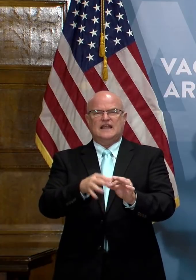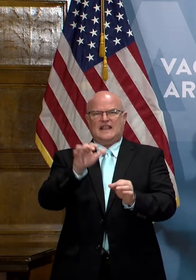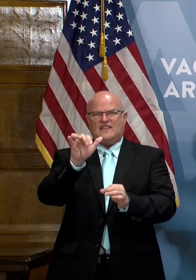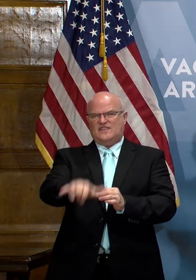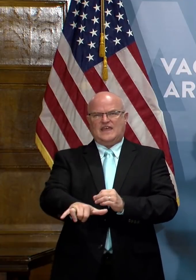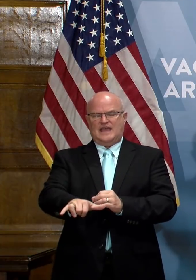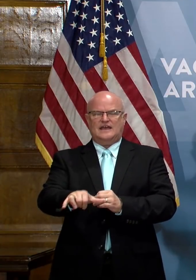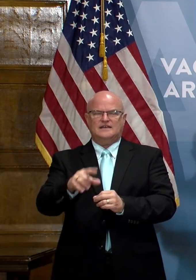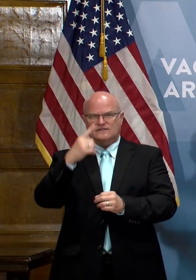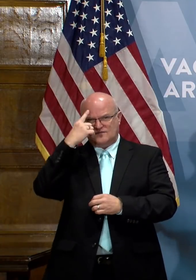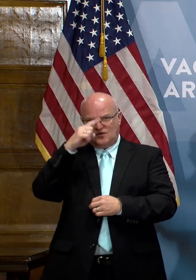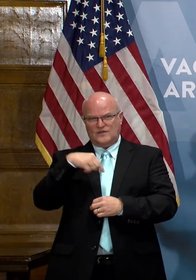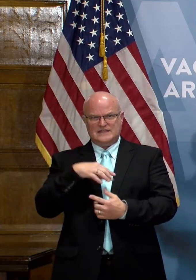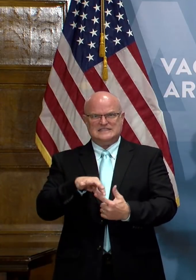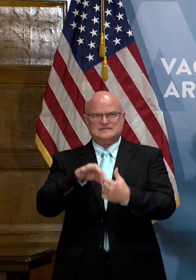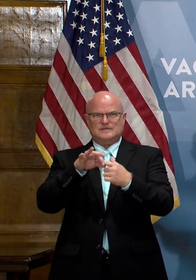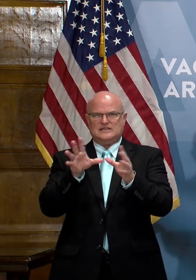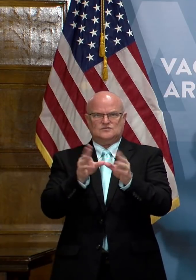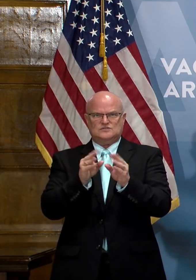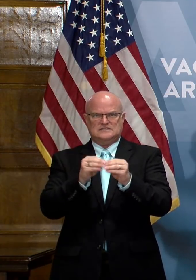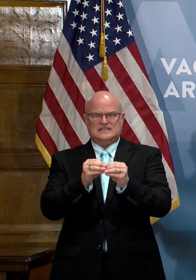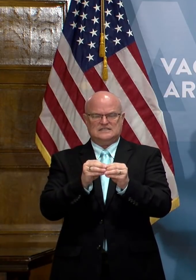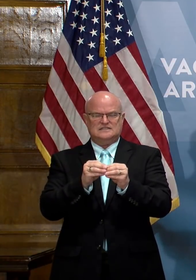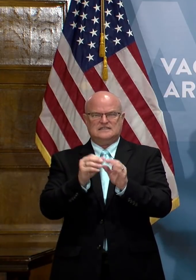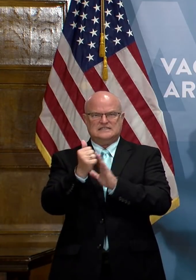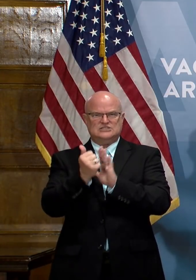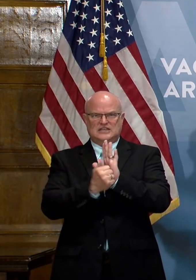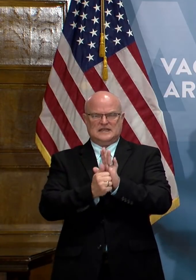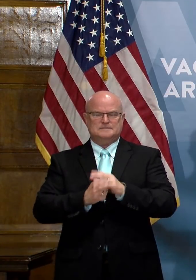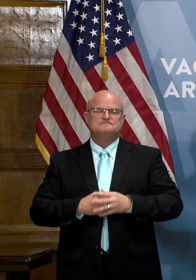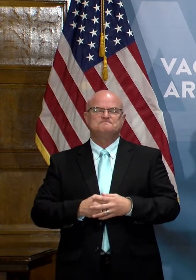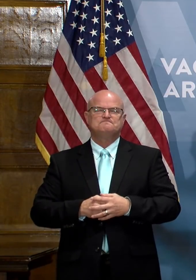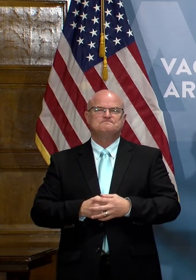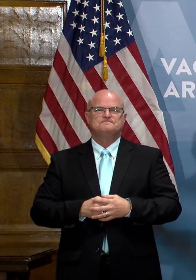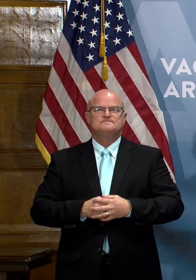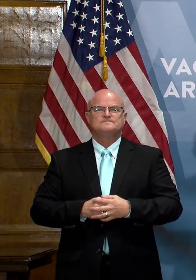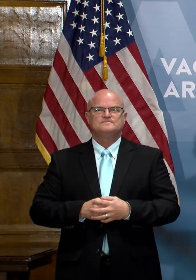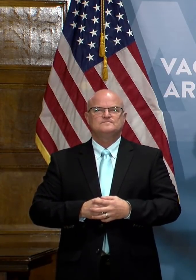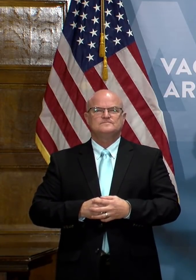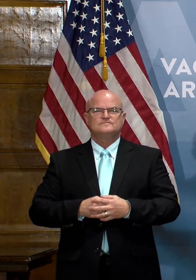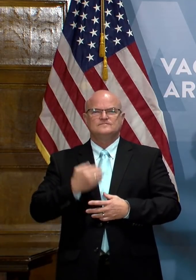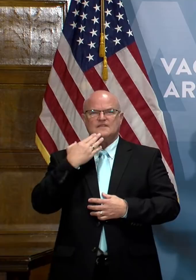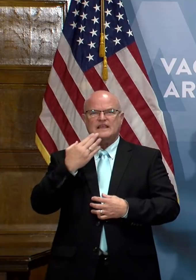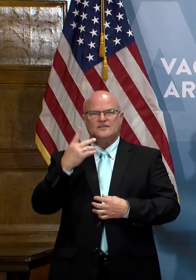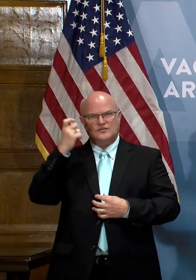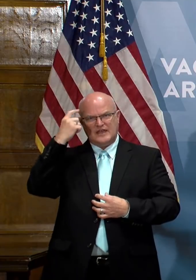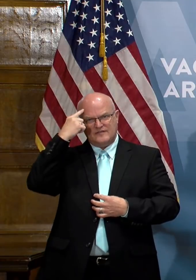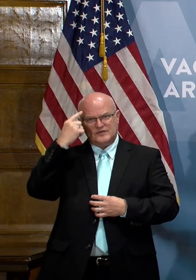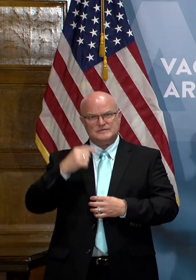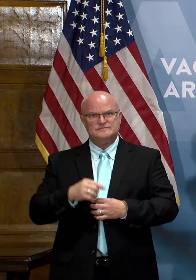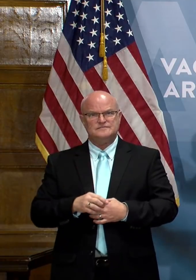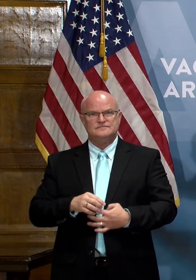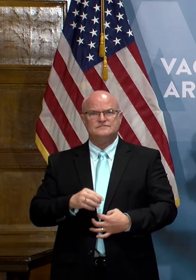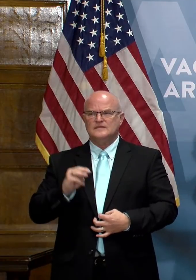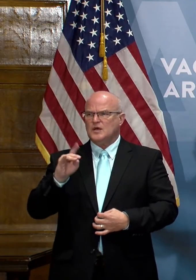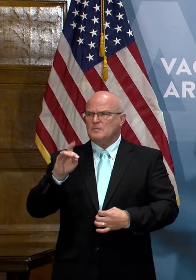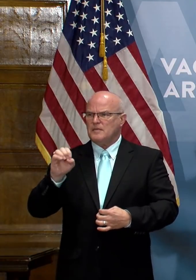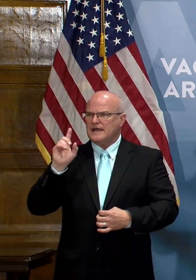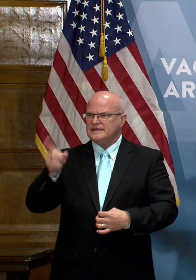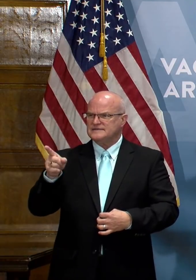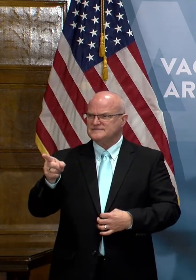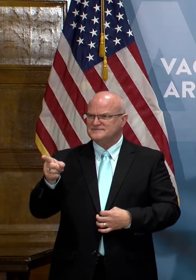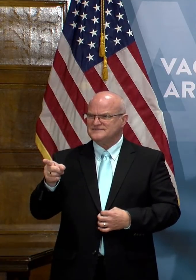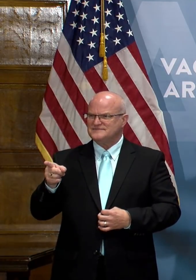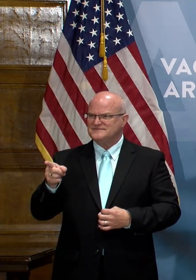that matter to the special session agenda. Thank you, Governor. Mike Wickline, right